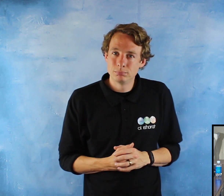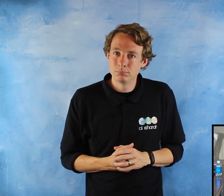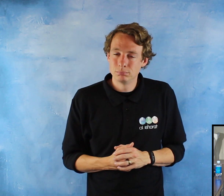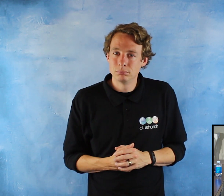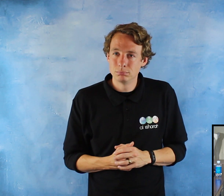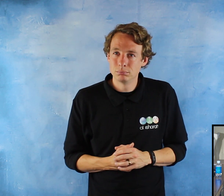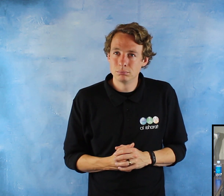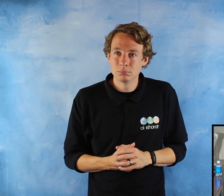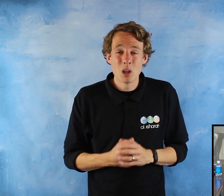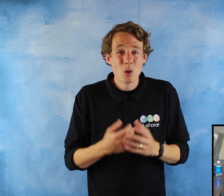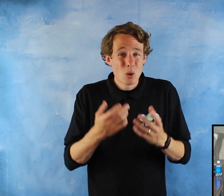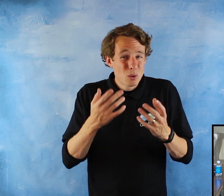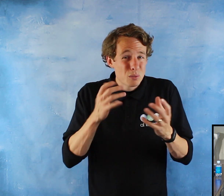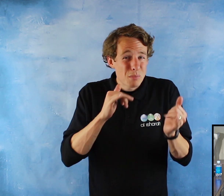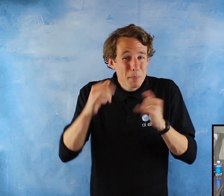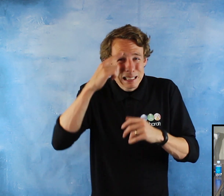this